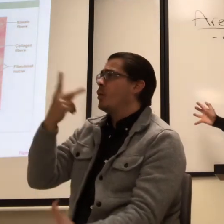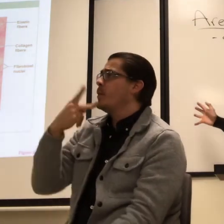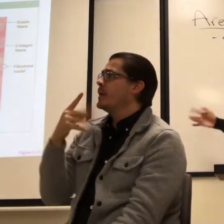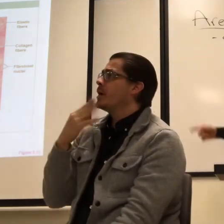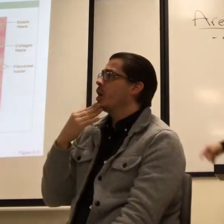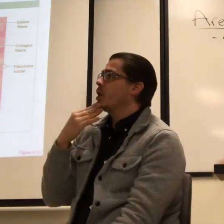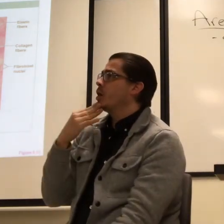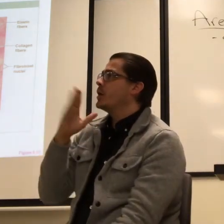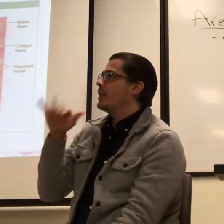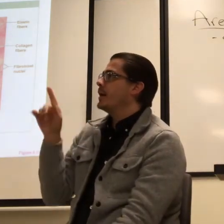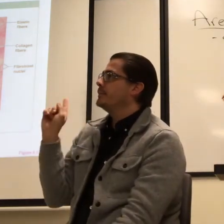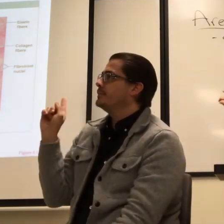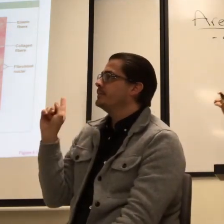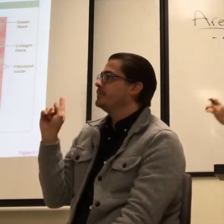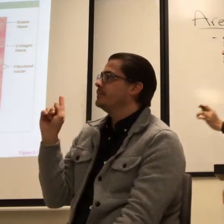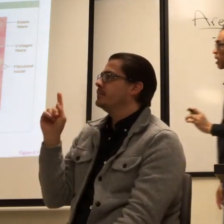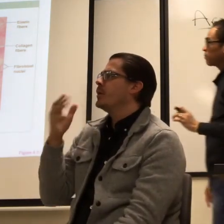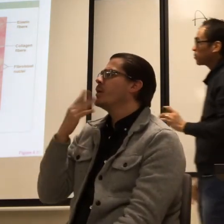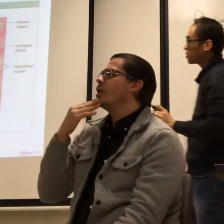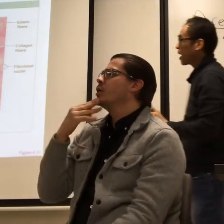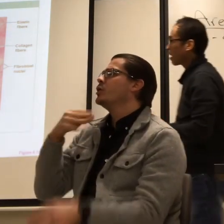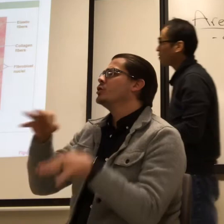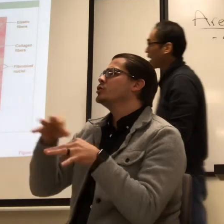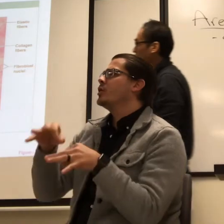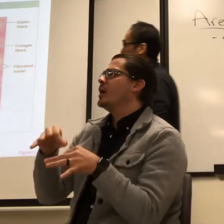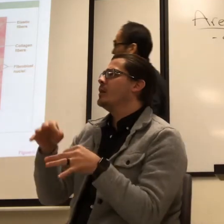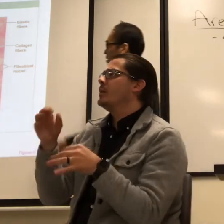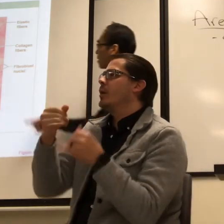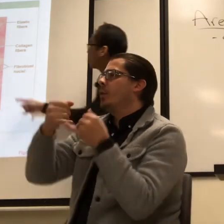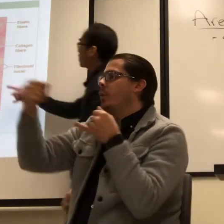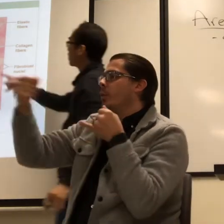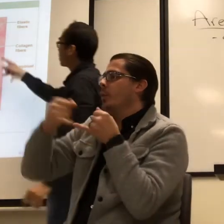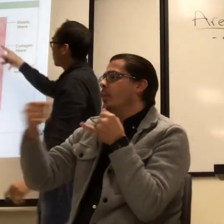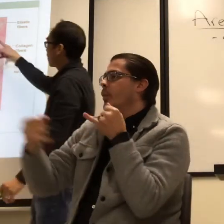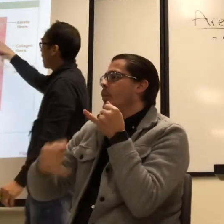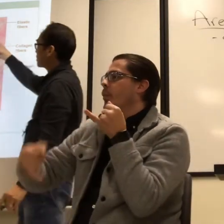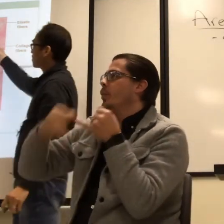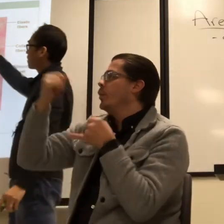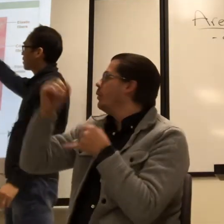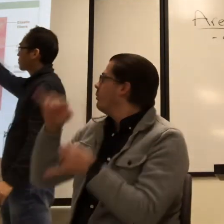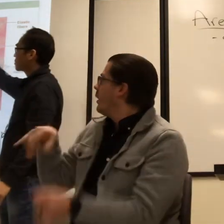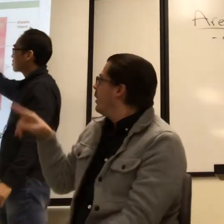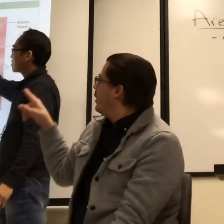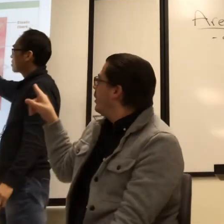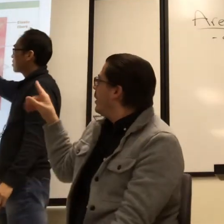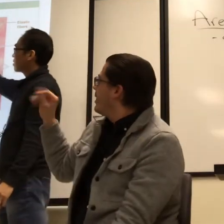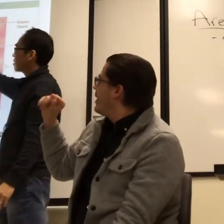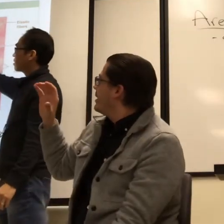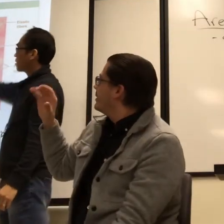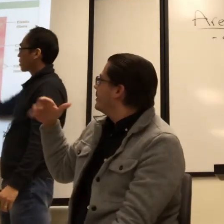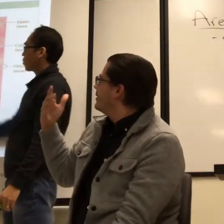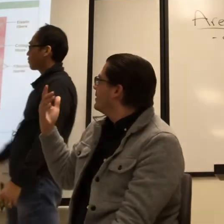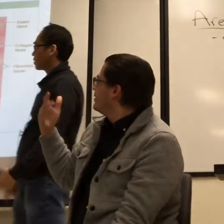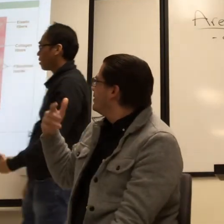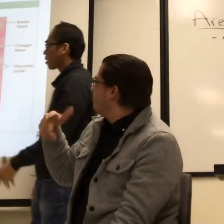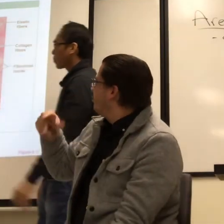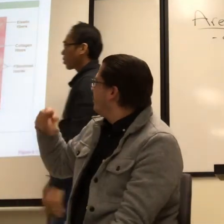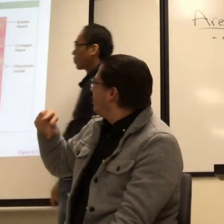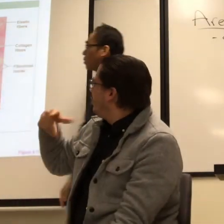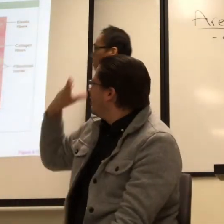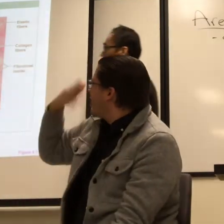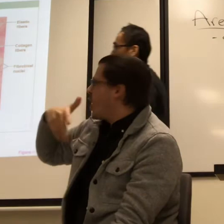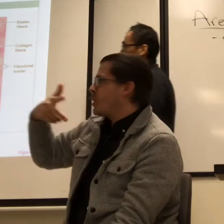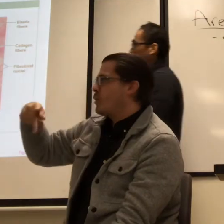color. Now what color would you use to describe those hair-like elastic fibers? Like more of a